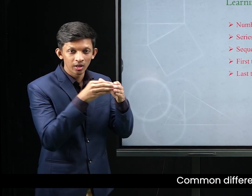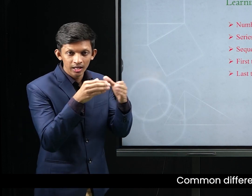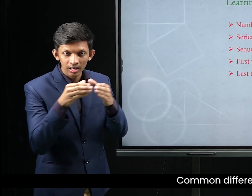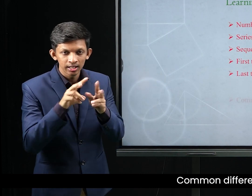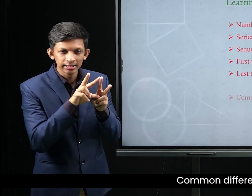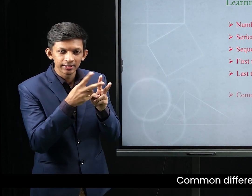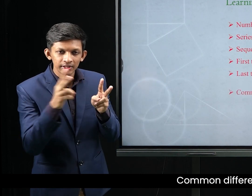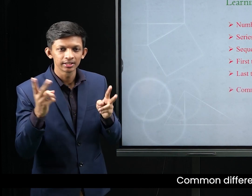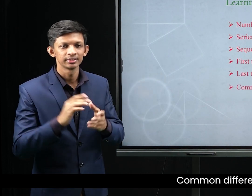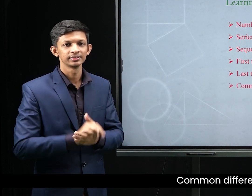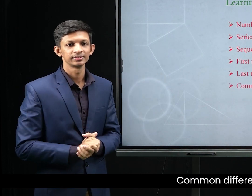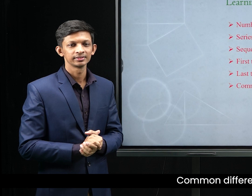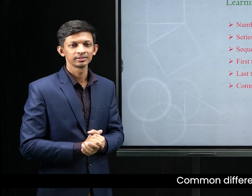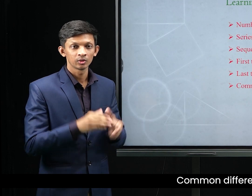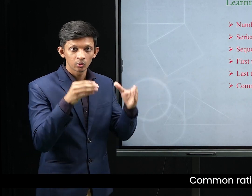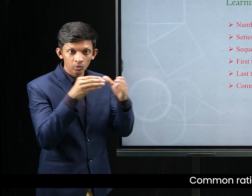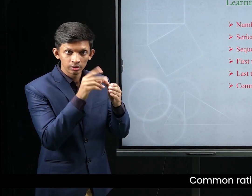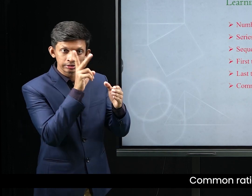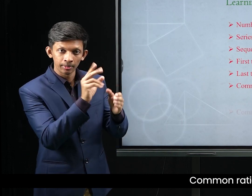common difference, common ratio,